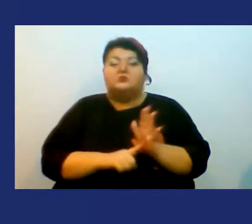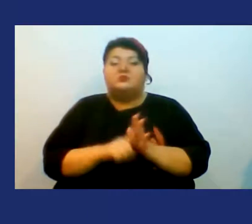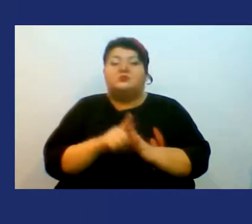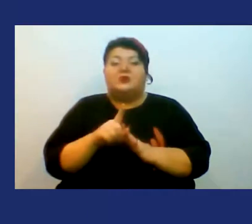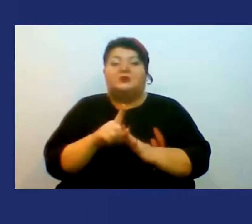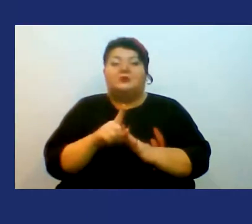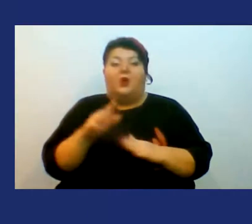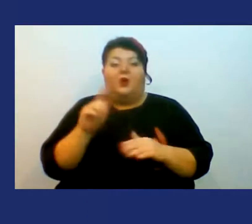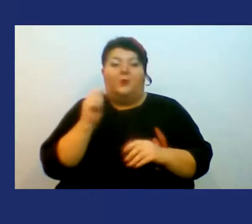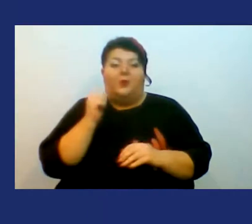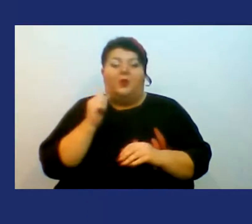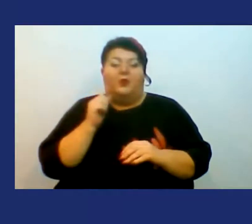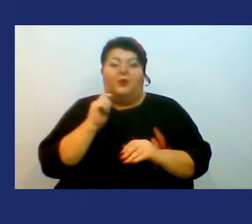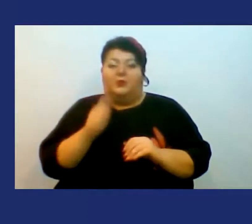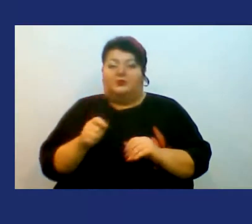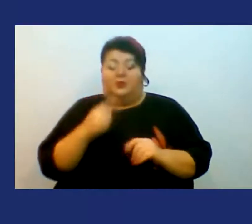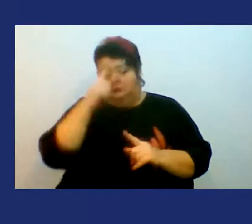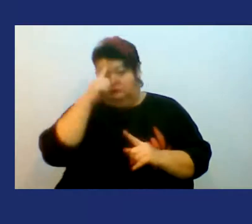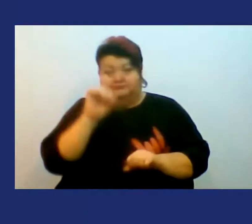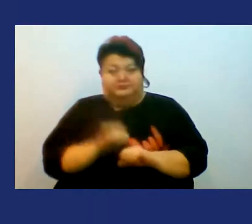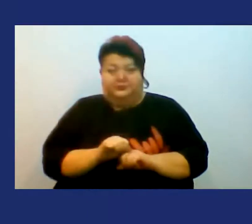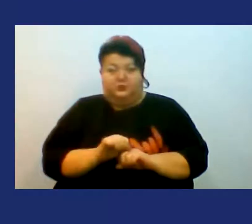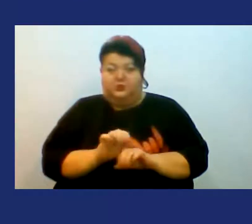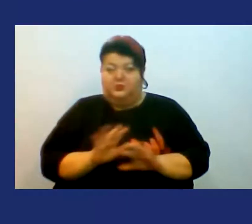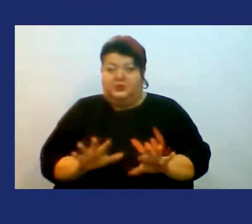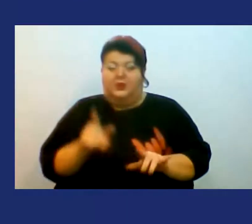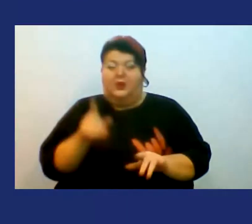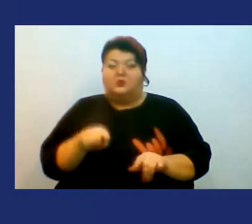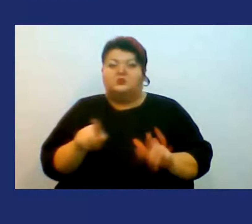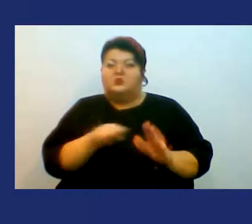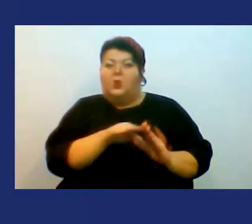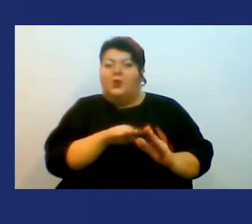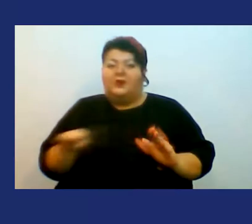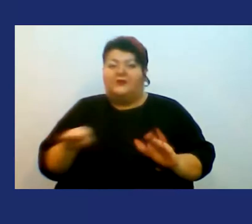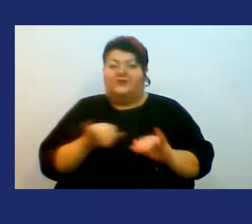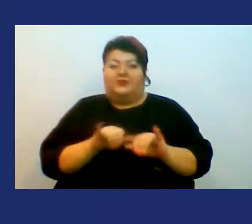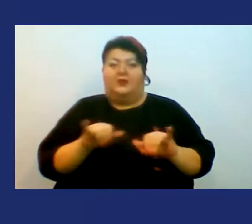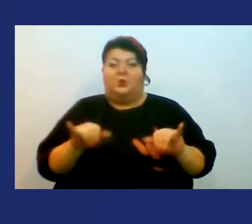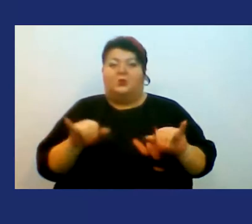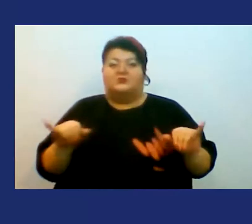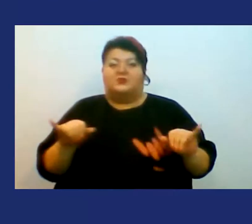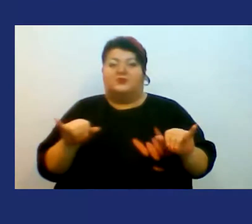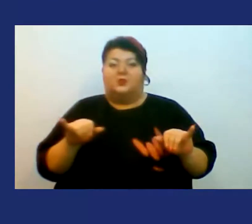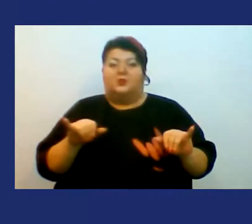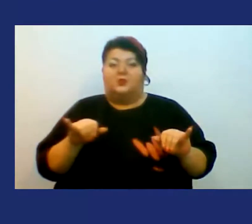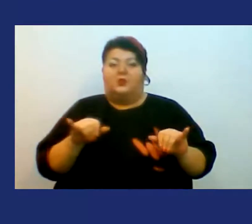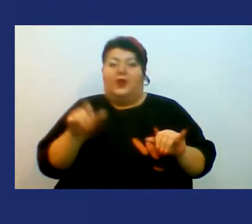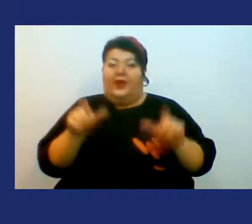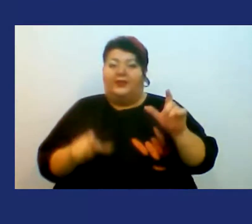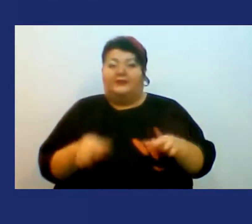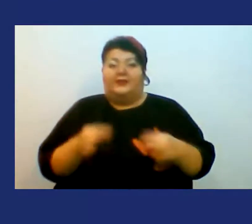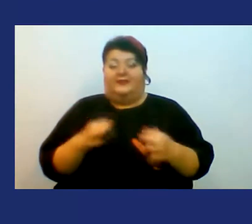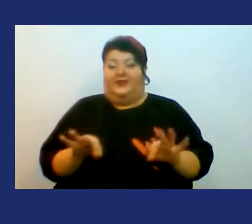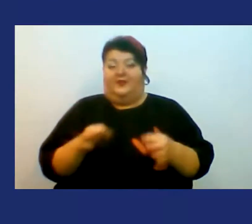issues that you raised, initially I was at a loss because the level of the development